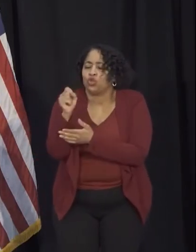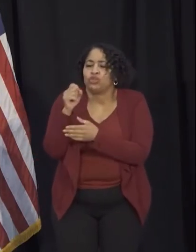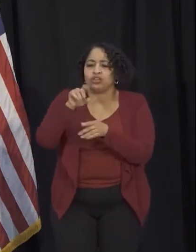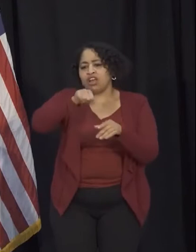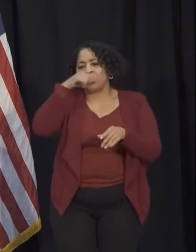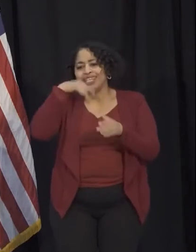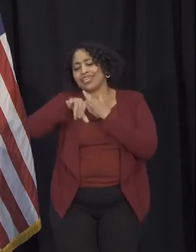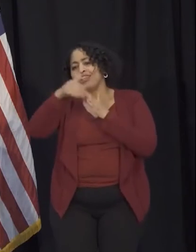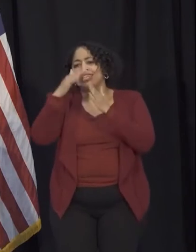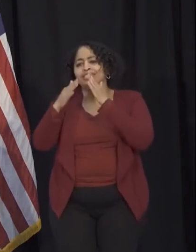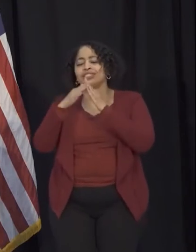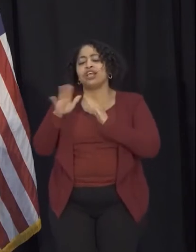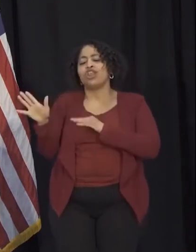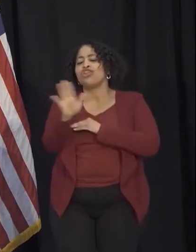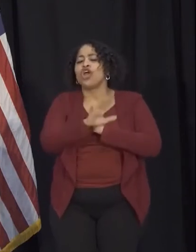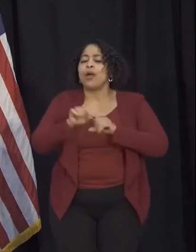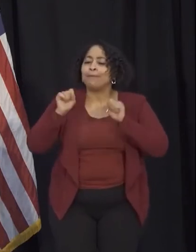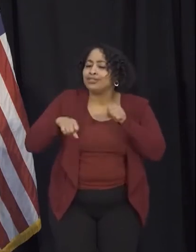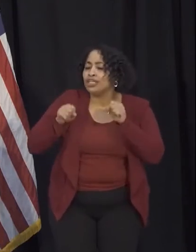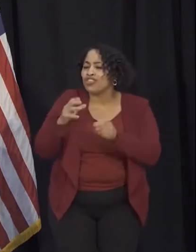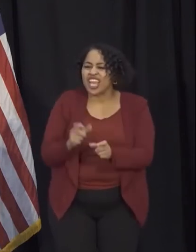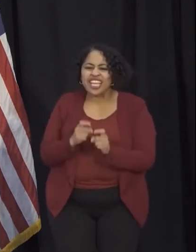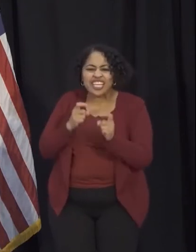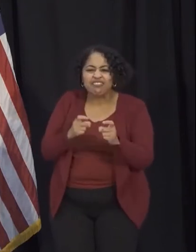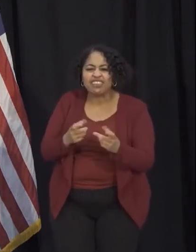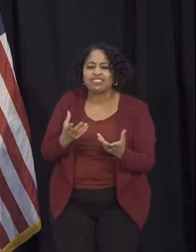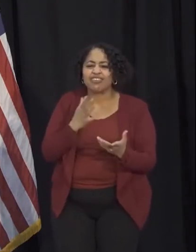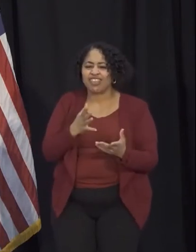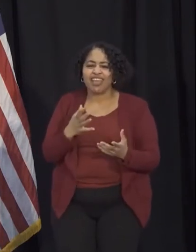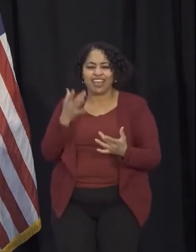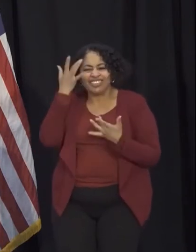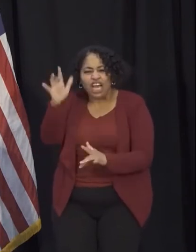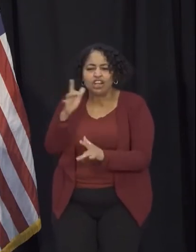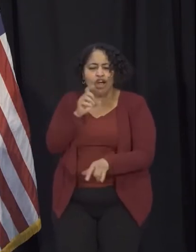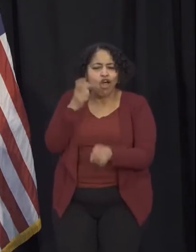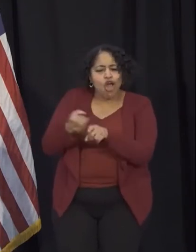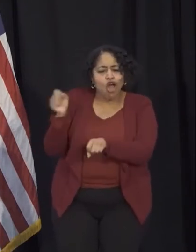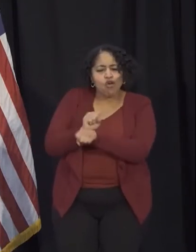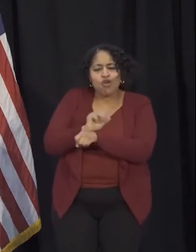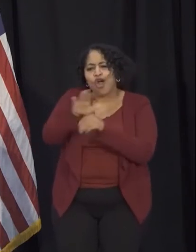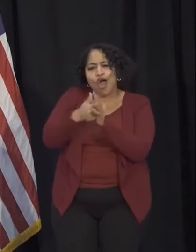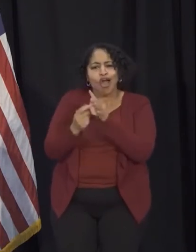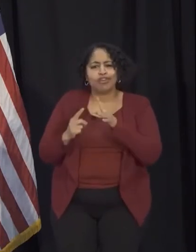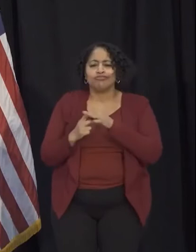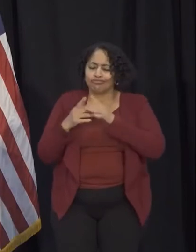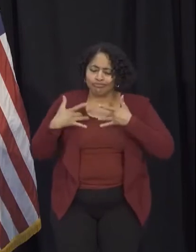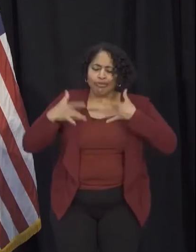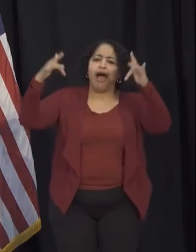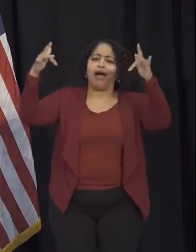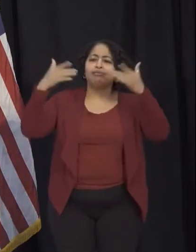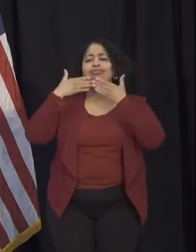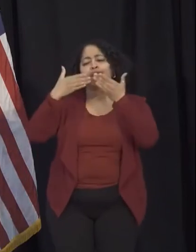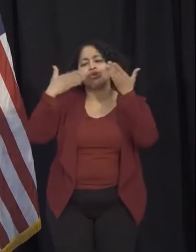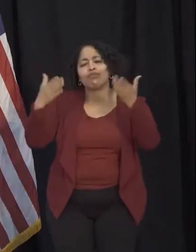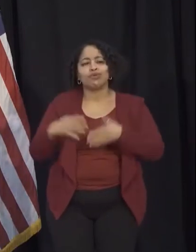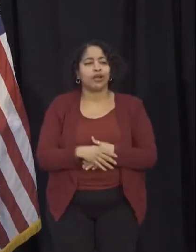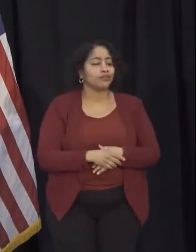so their potential, their giftedness, their intelligence, their hard work, their perseverance all shines. Thank you, everyone.